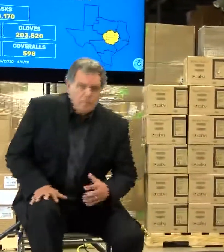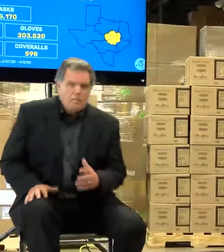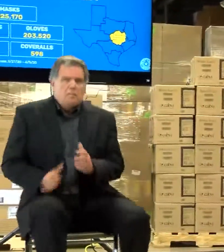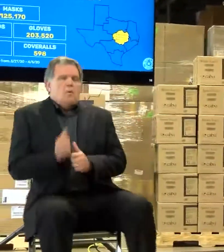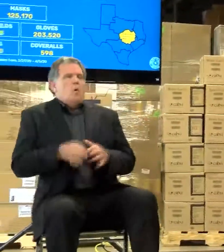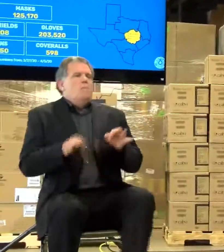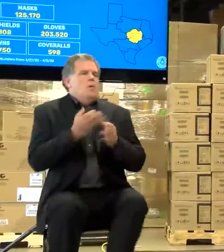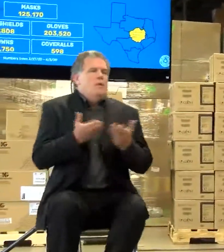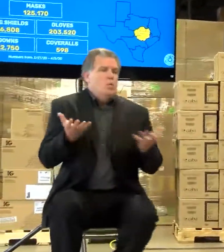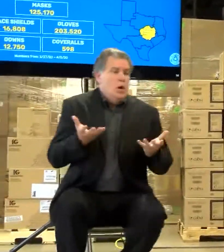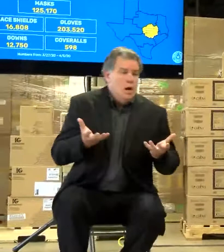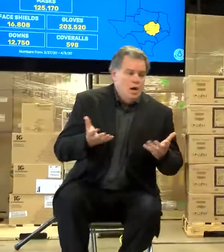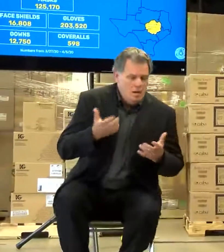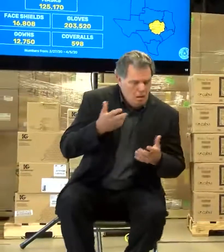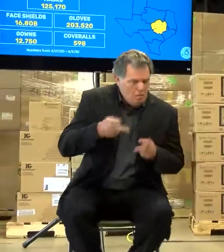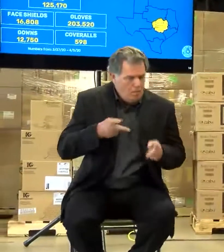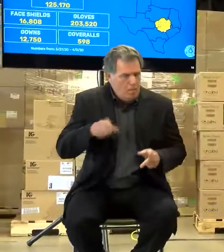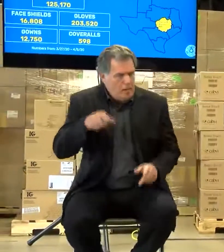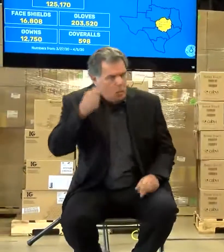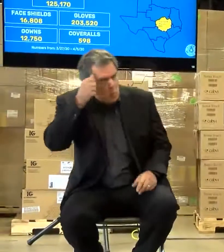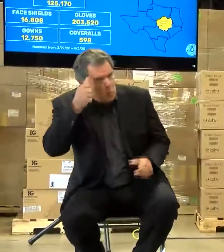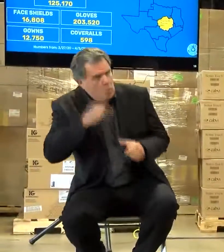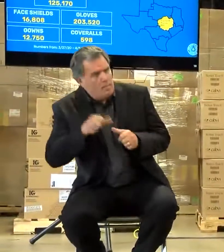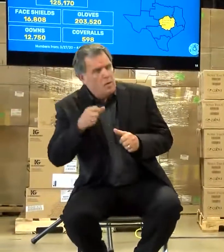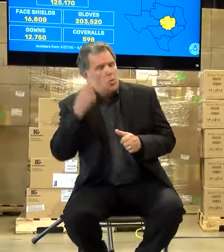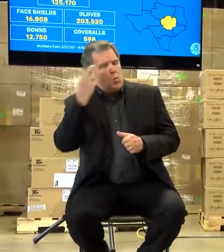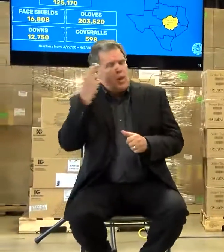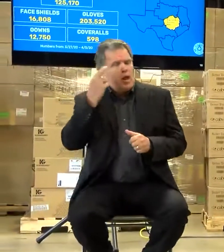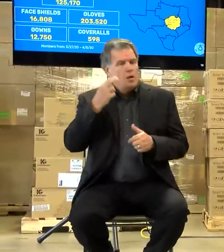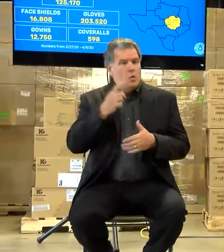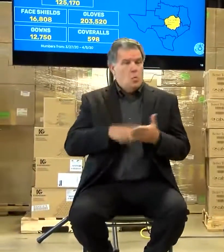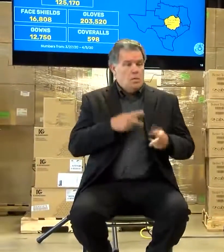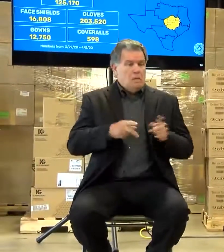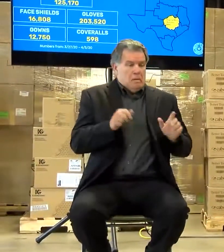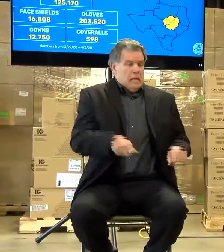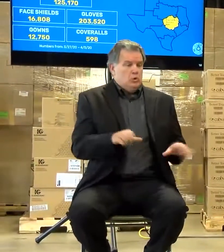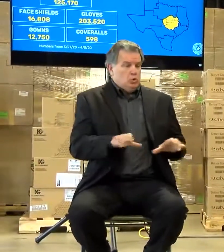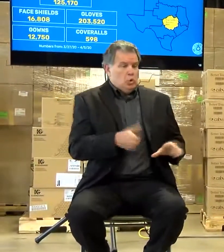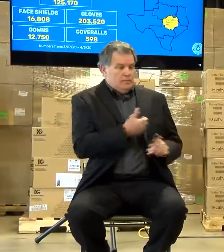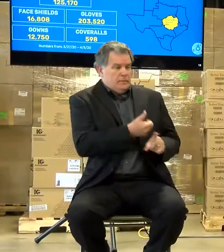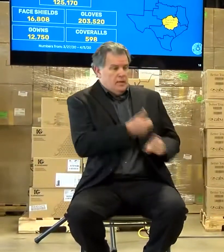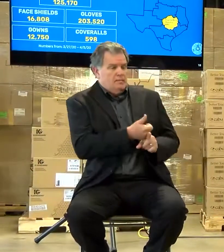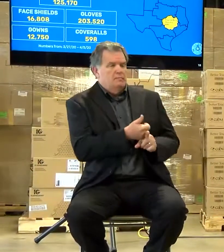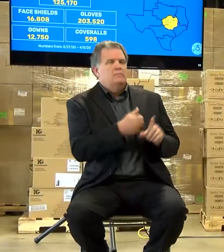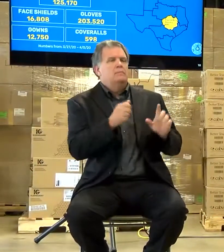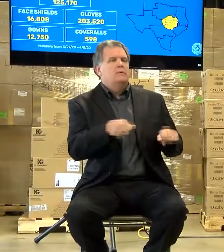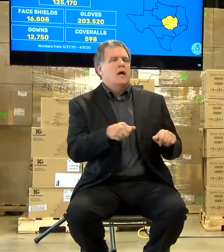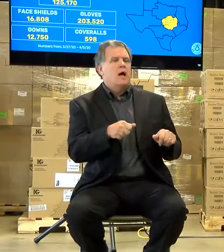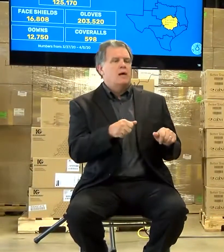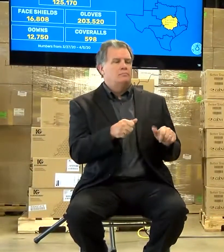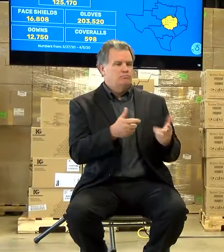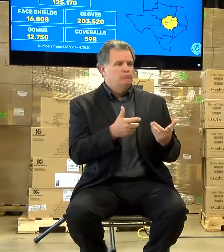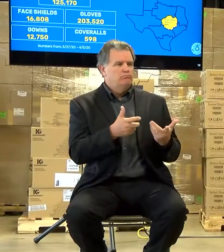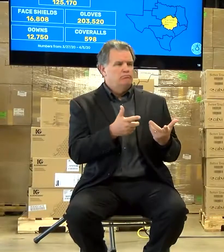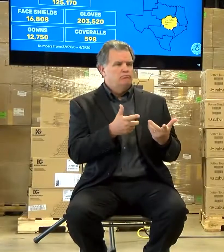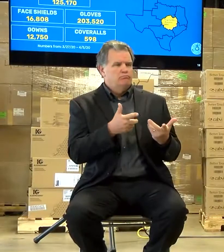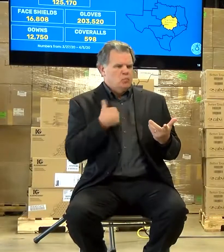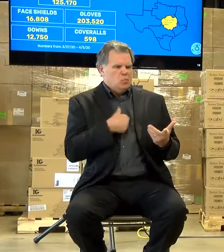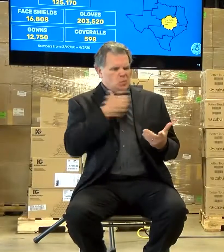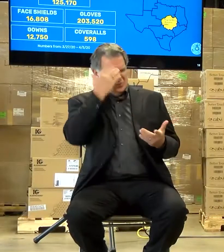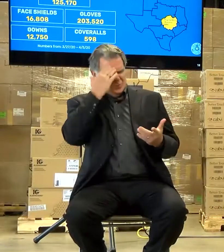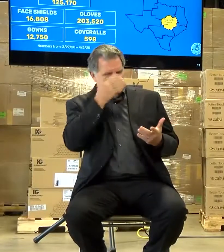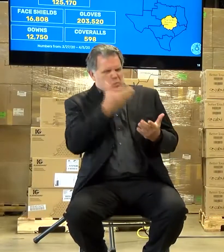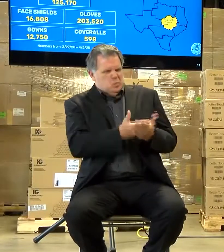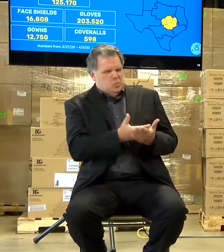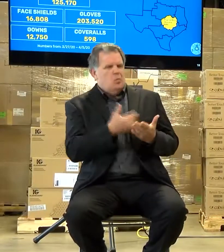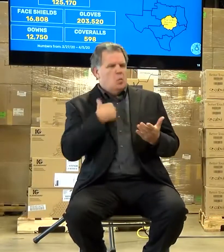that they have things that they can do that they are already have been doing, that we believe there's evidence already that we are bending